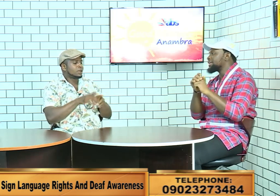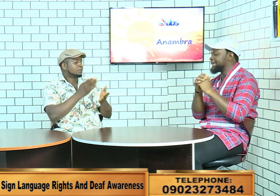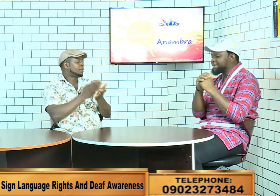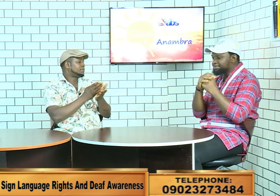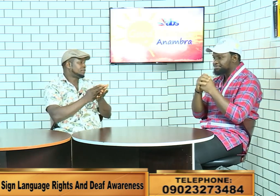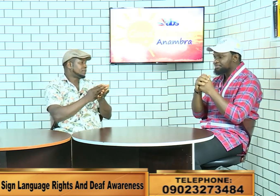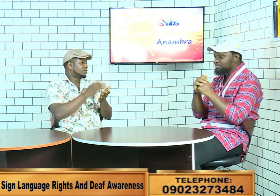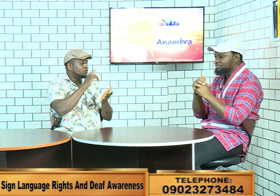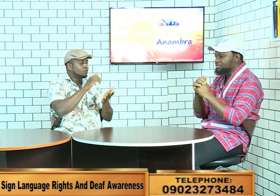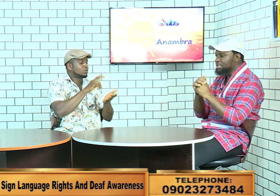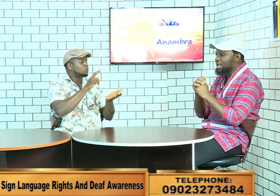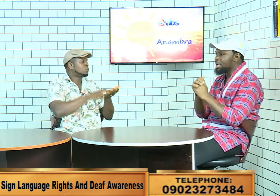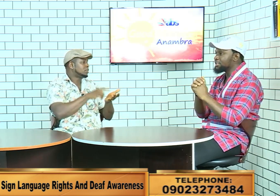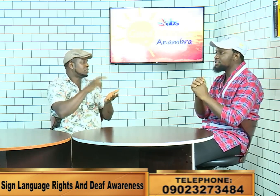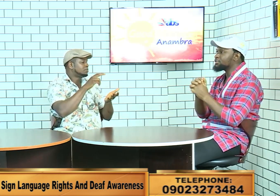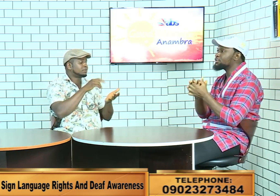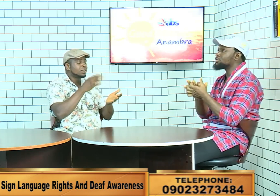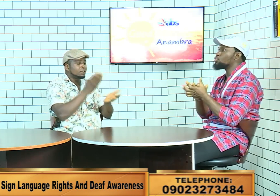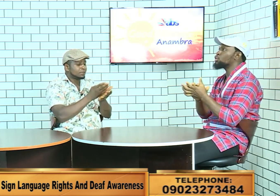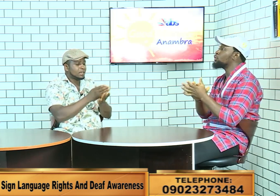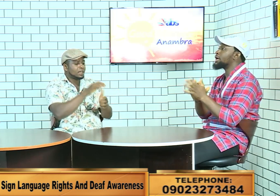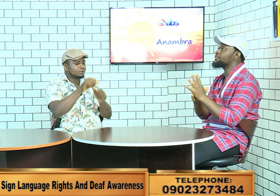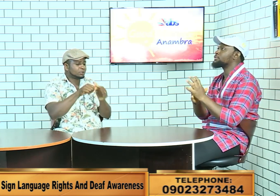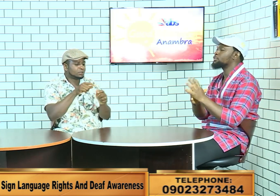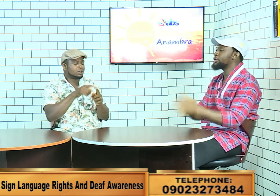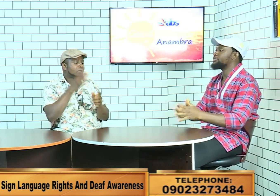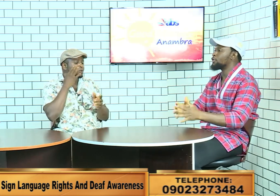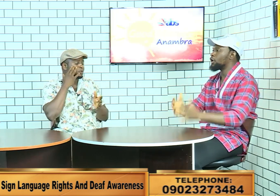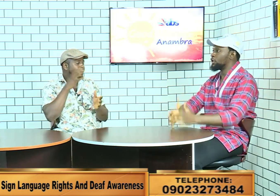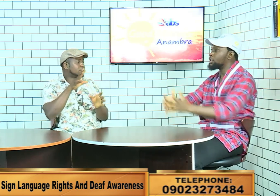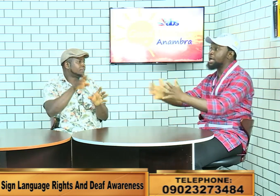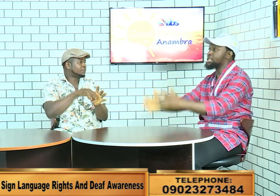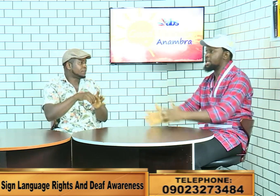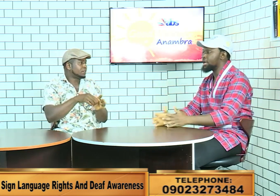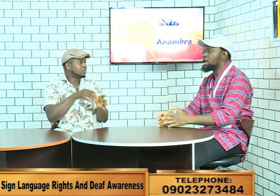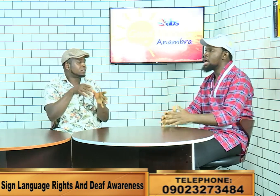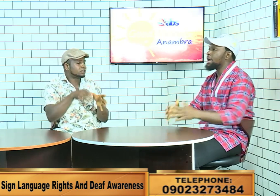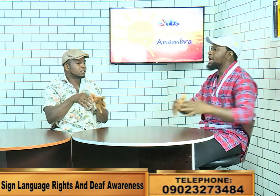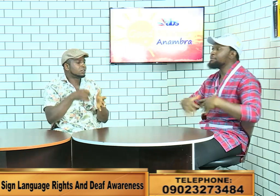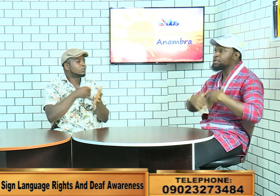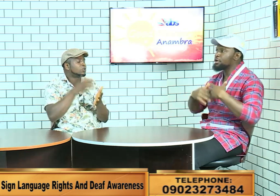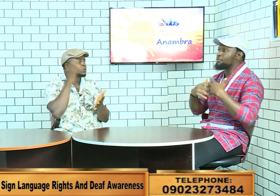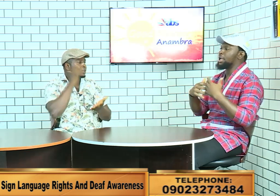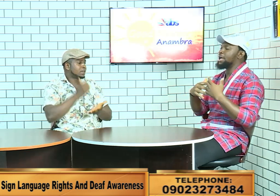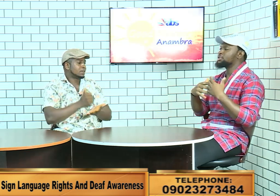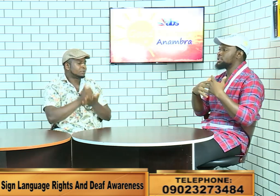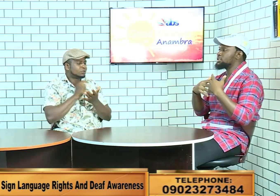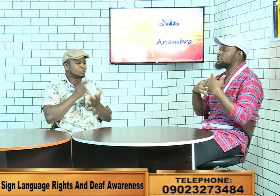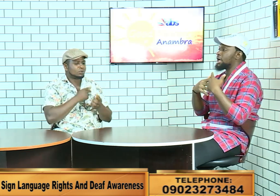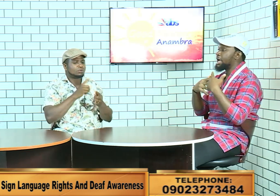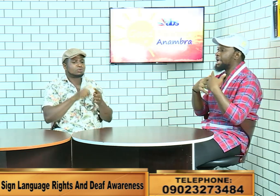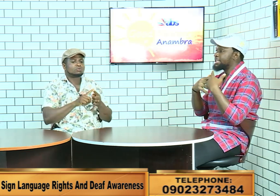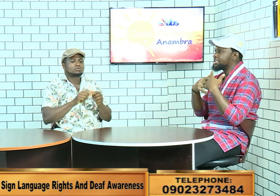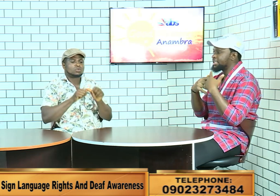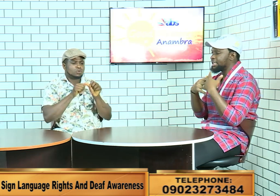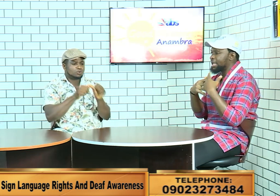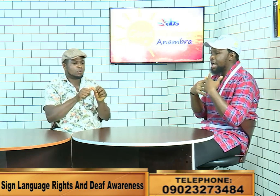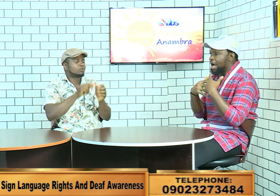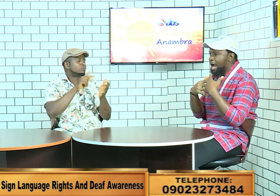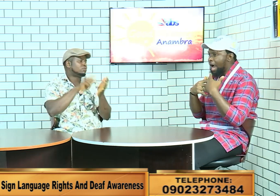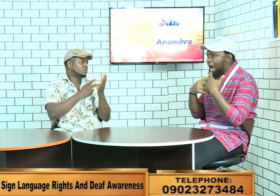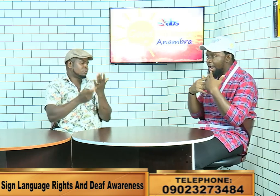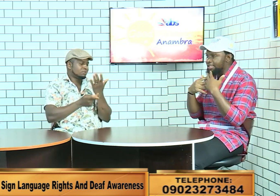Okay, and it's not, we don't have to wait for another year. Every day of our lives is the